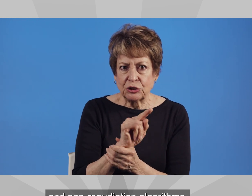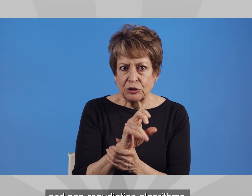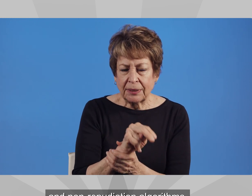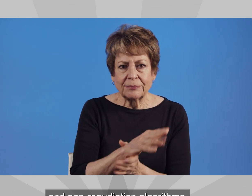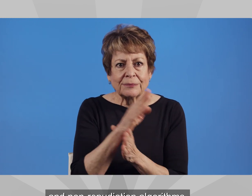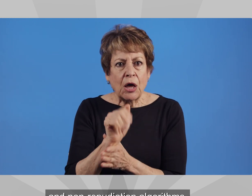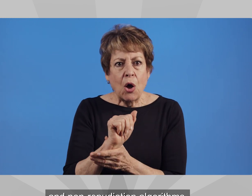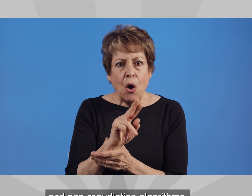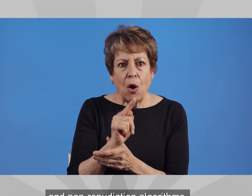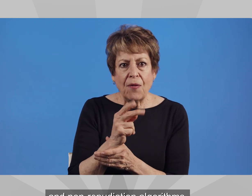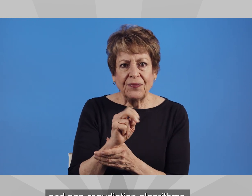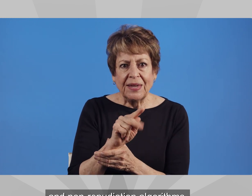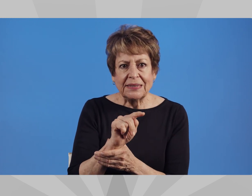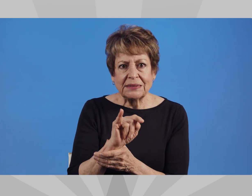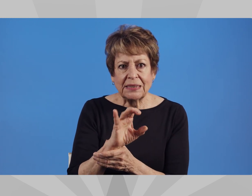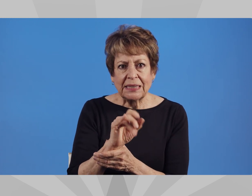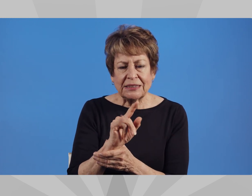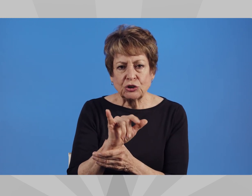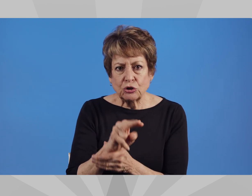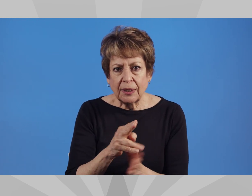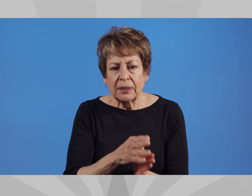and non-repudiation algorithms.